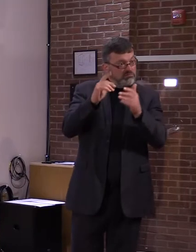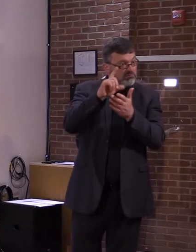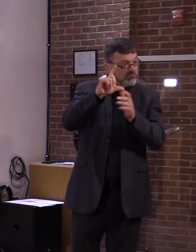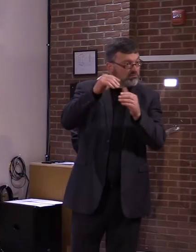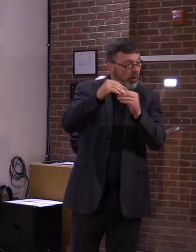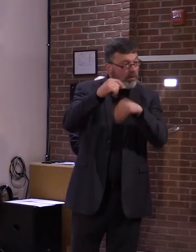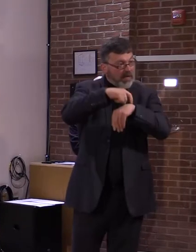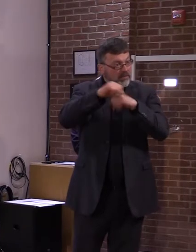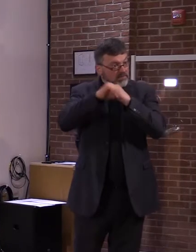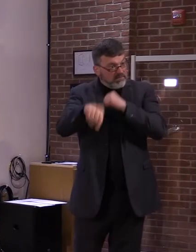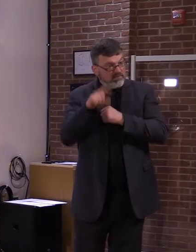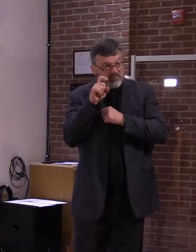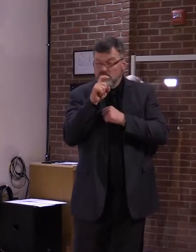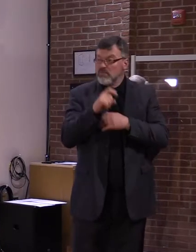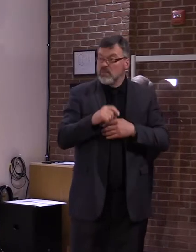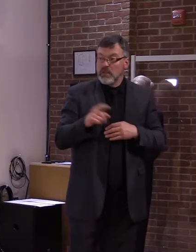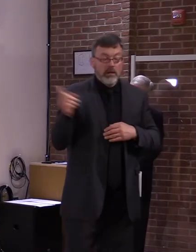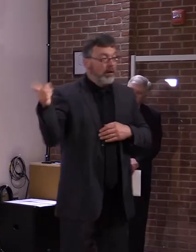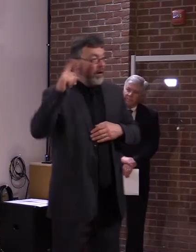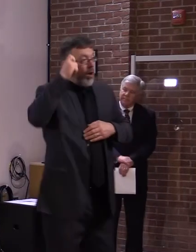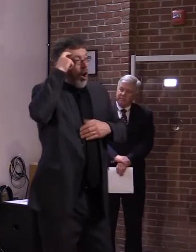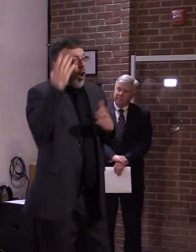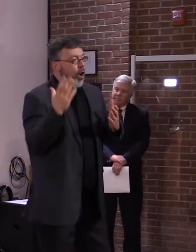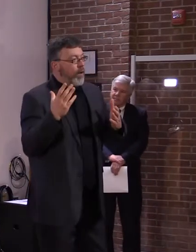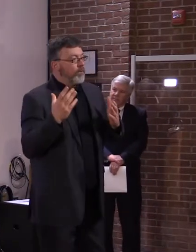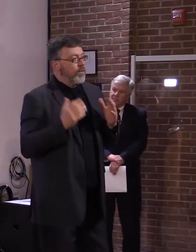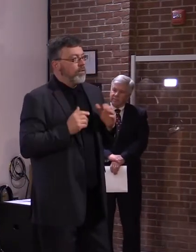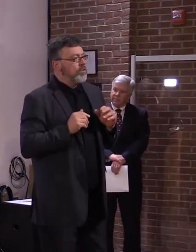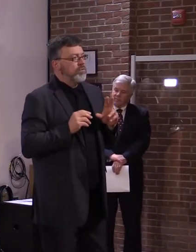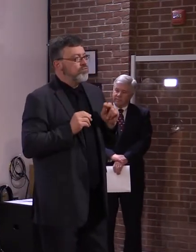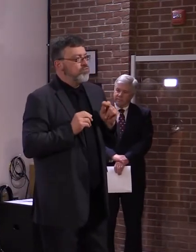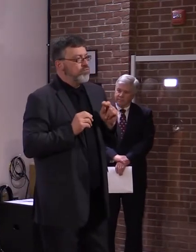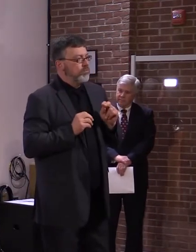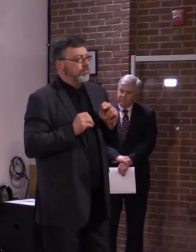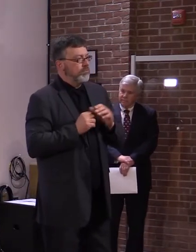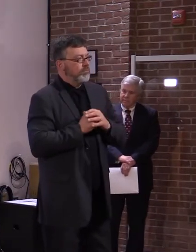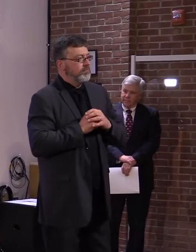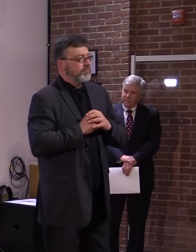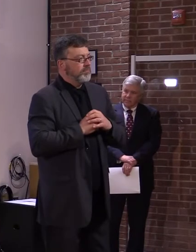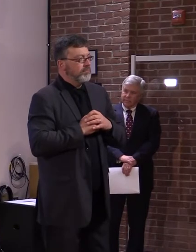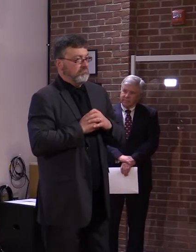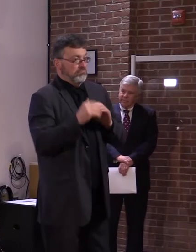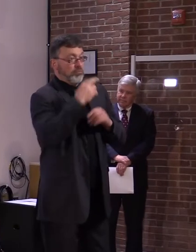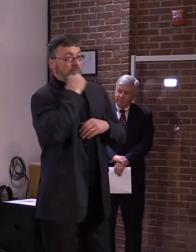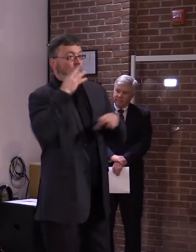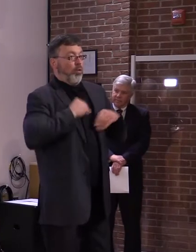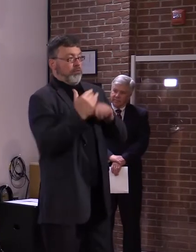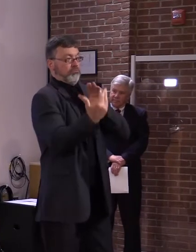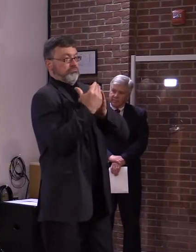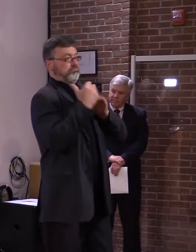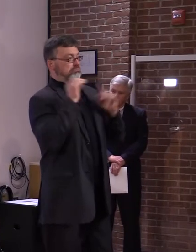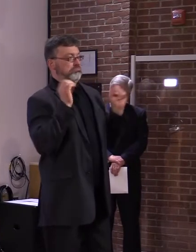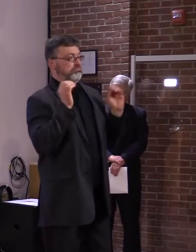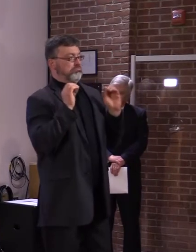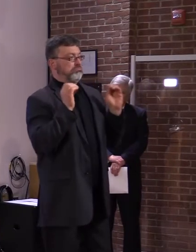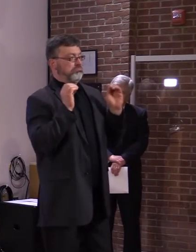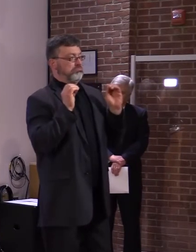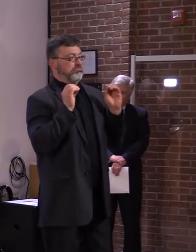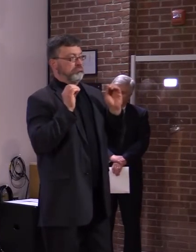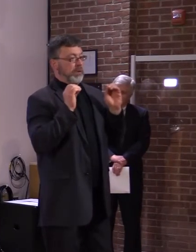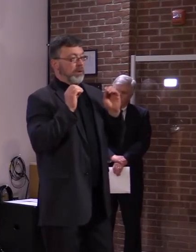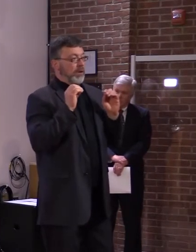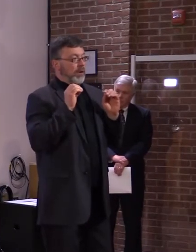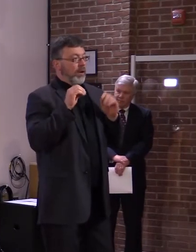City of Burlington know, as well as the Department of Liquor and Lottery. But that's one of the reasons why we're waiting